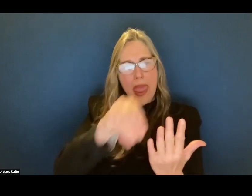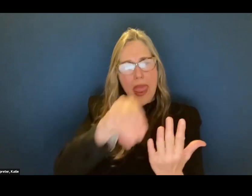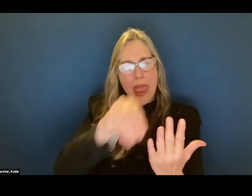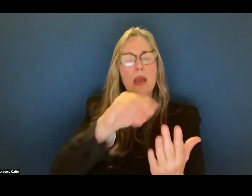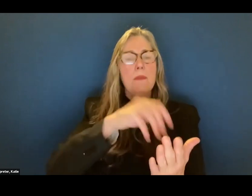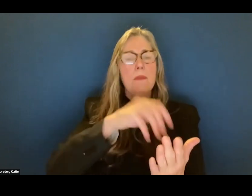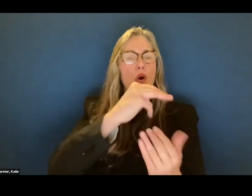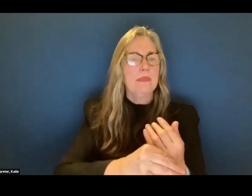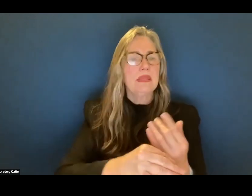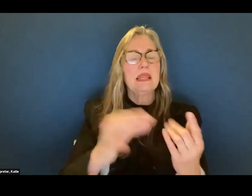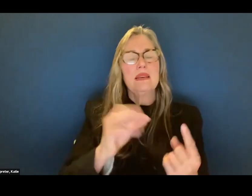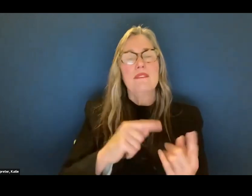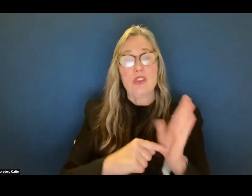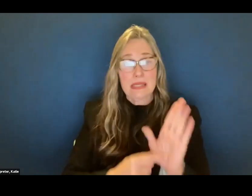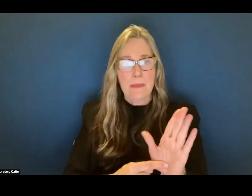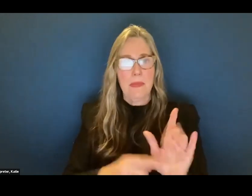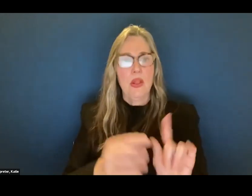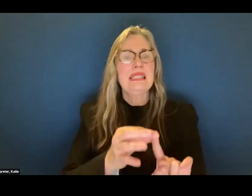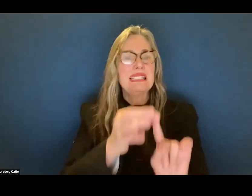ed and child nutrition.